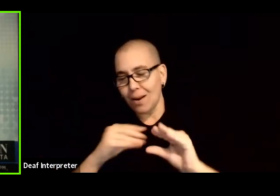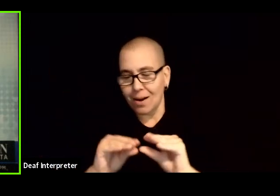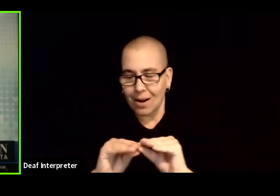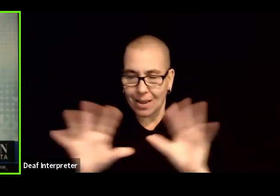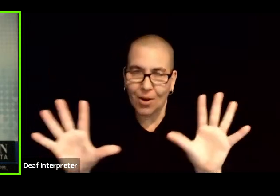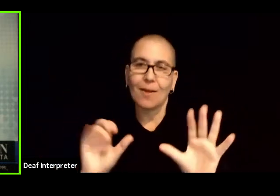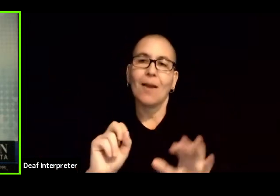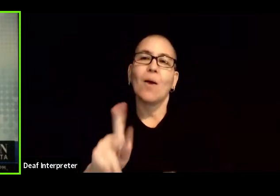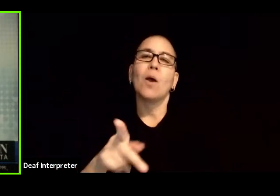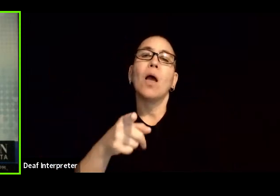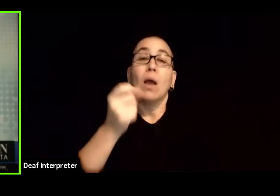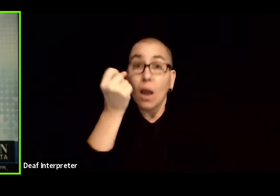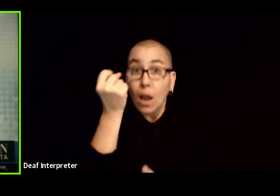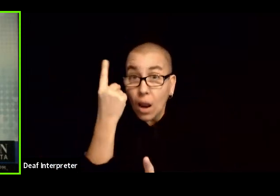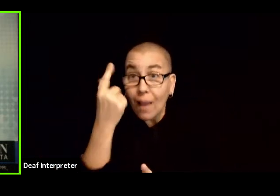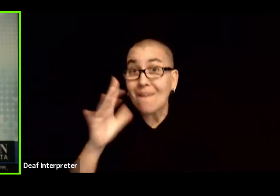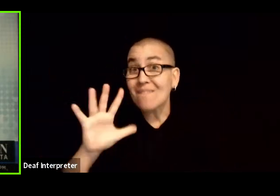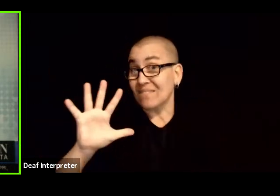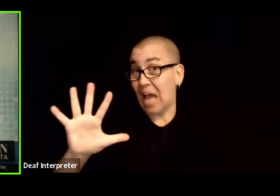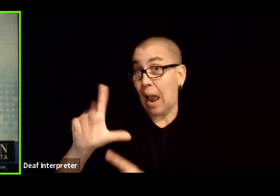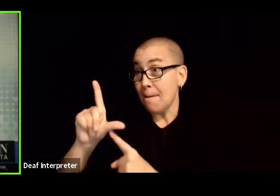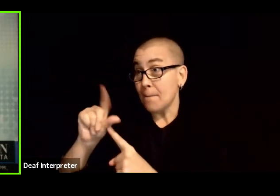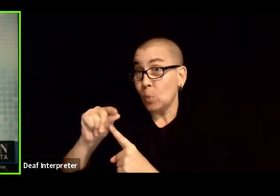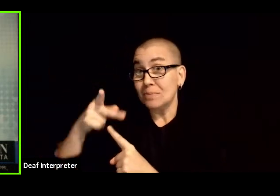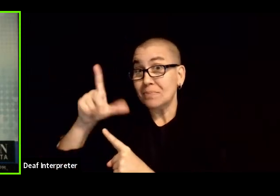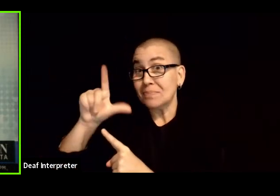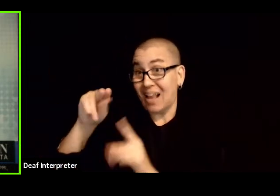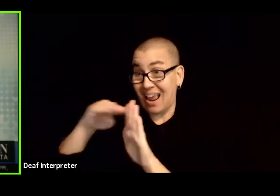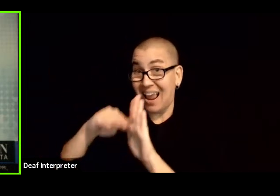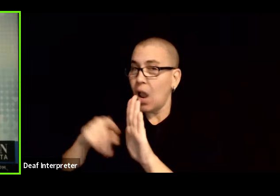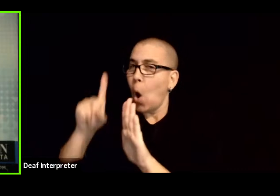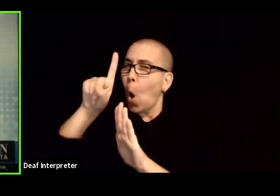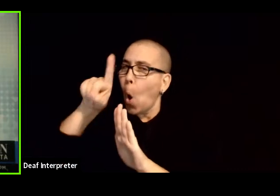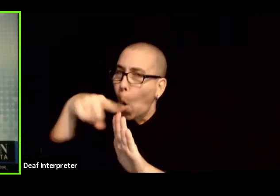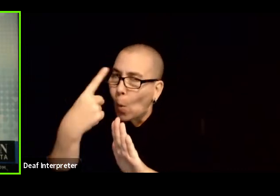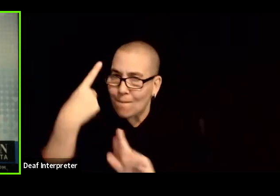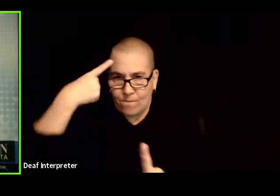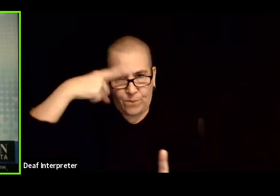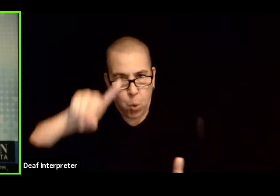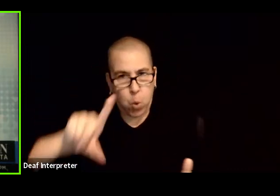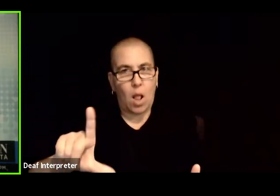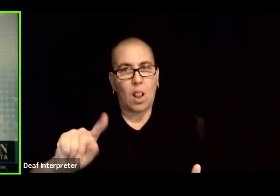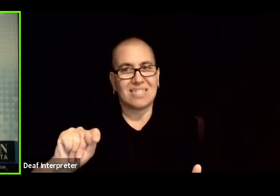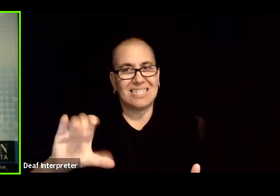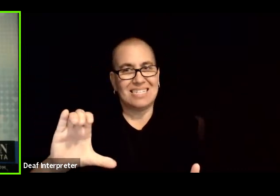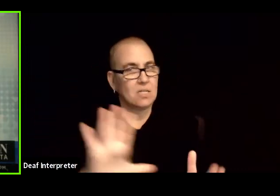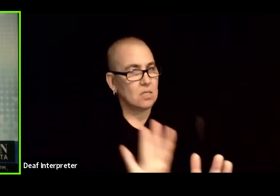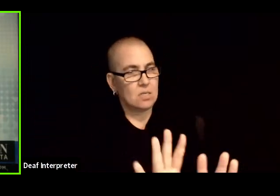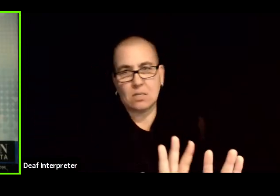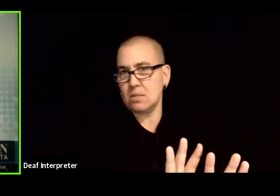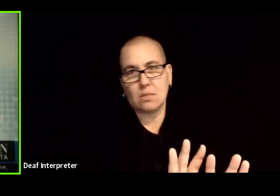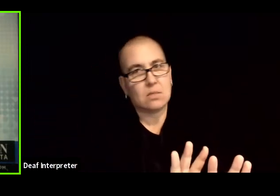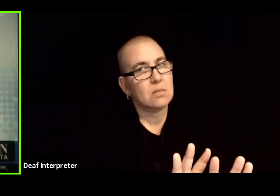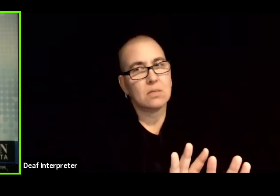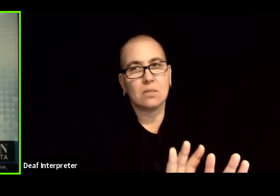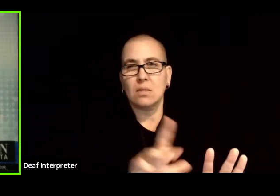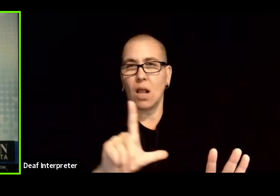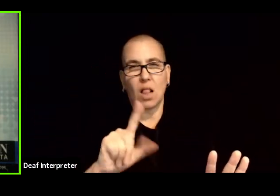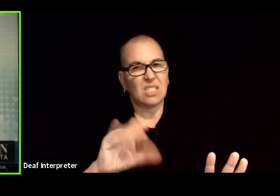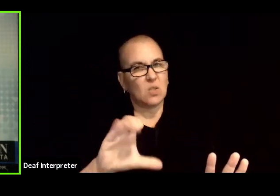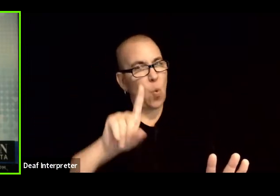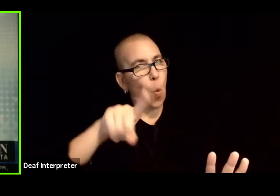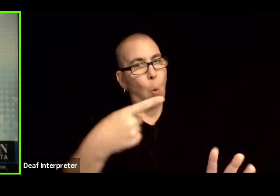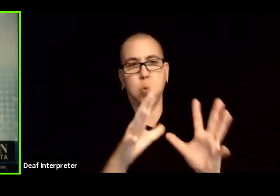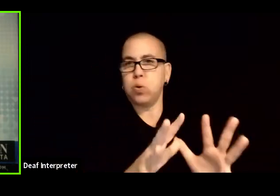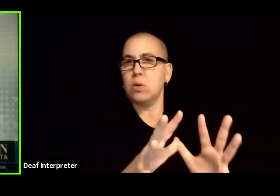specifically around long-term care, and that had to do with really significant ramping up of testing in long-term care, making